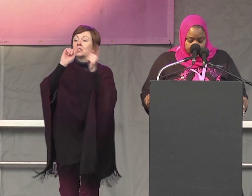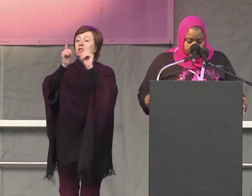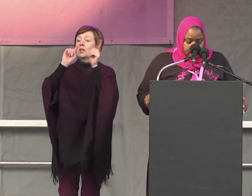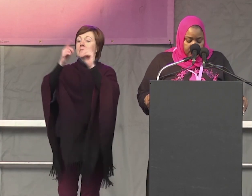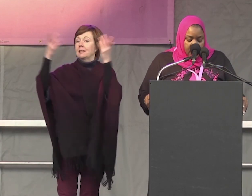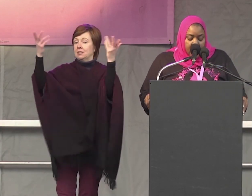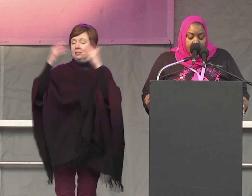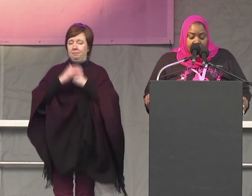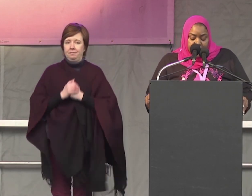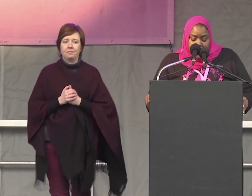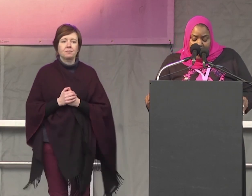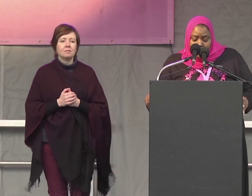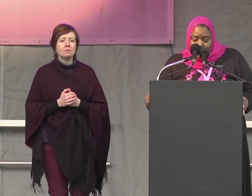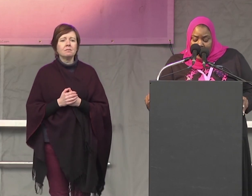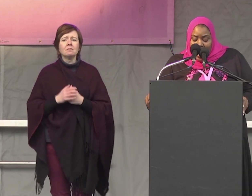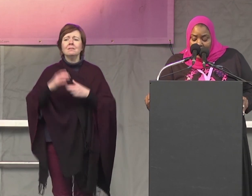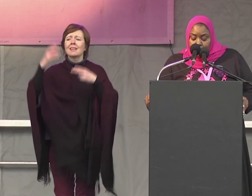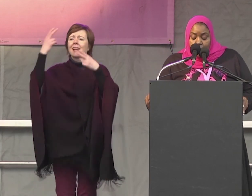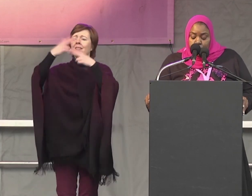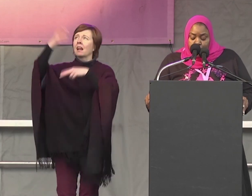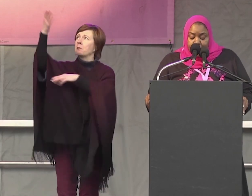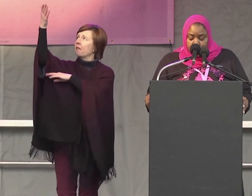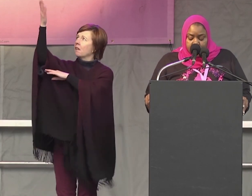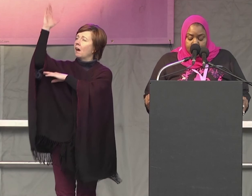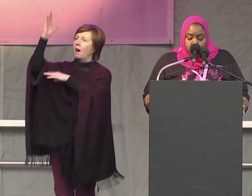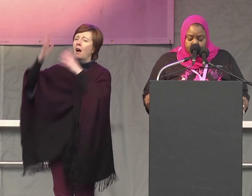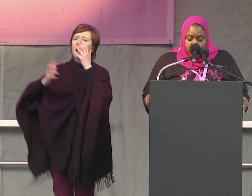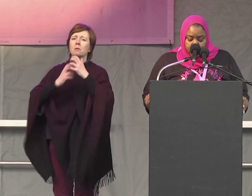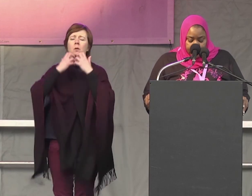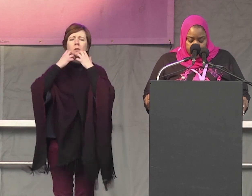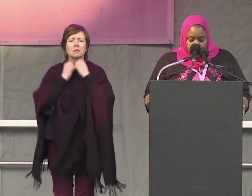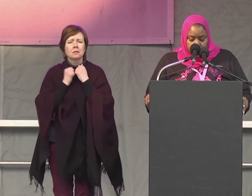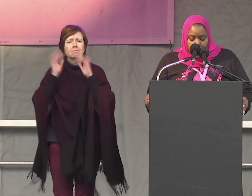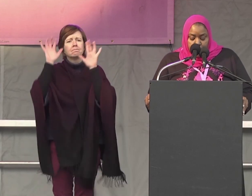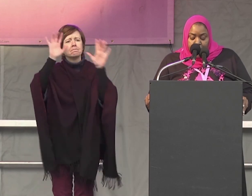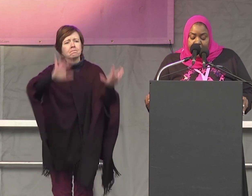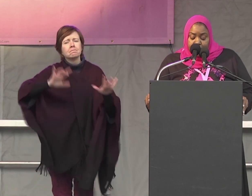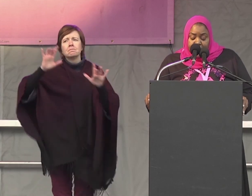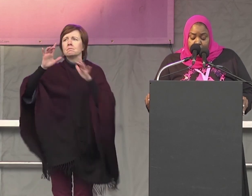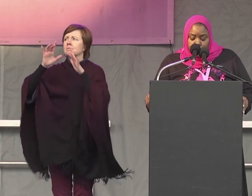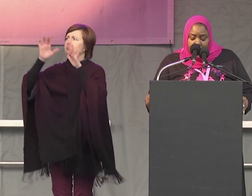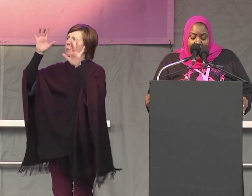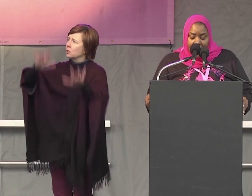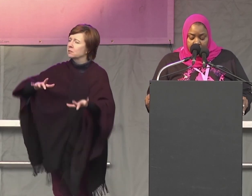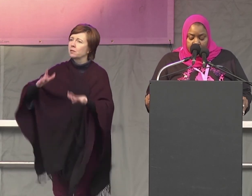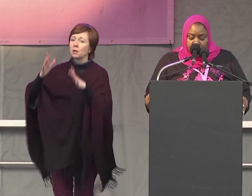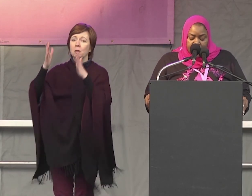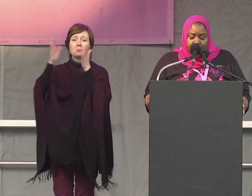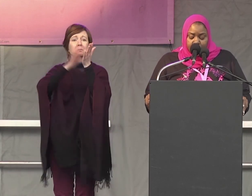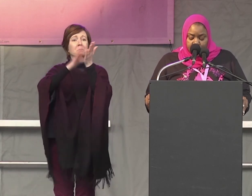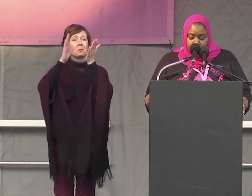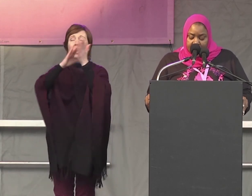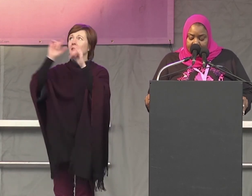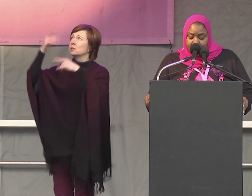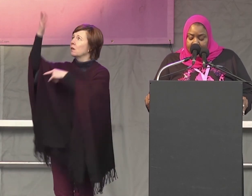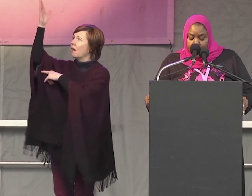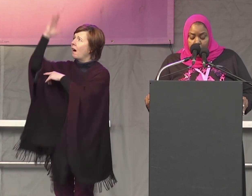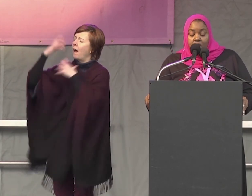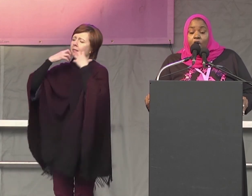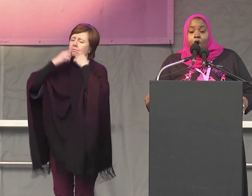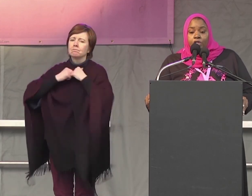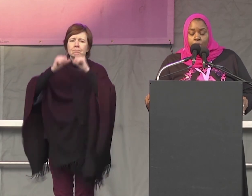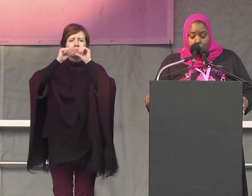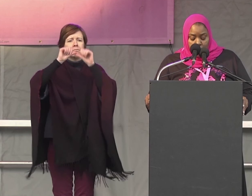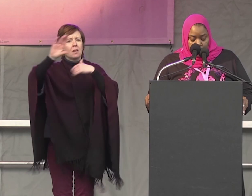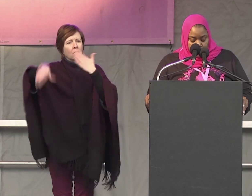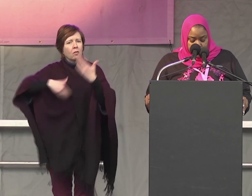Translation. In the name of God, most gracious, most merciful. Praise be to God, the cherisher and sustainer